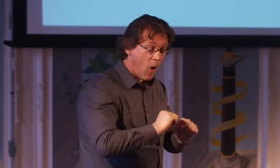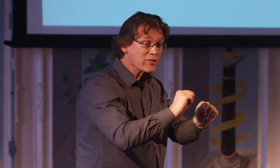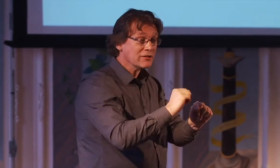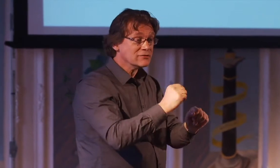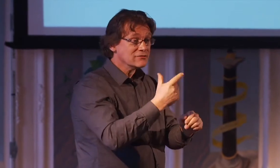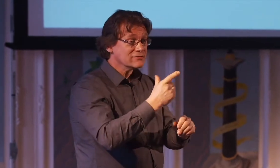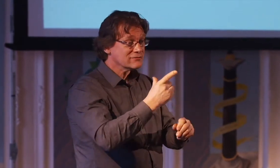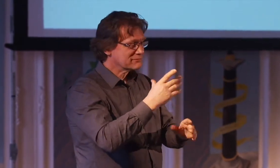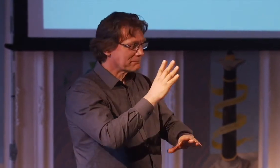time."